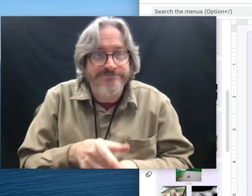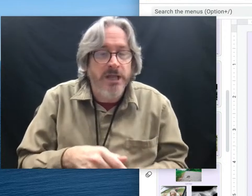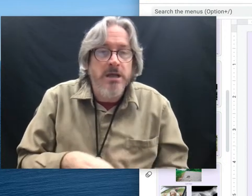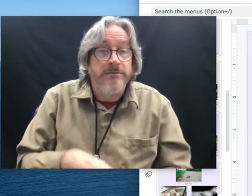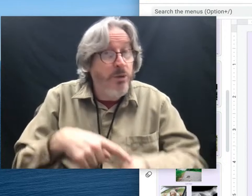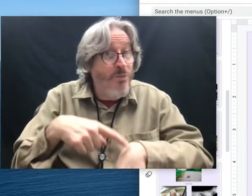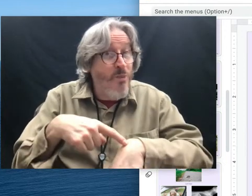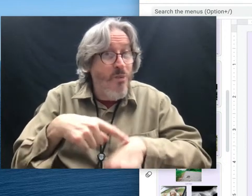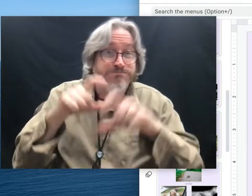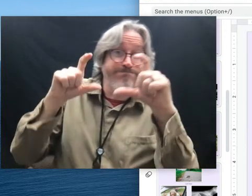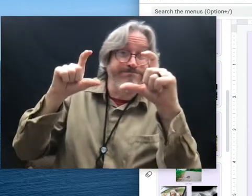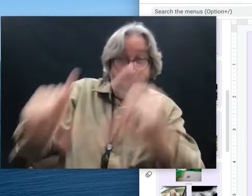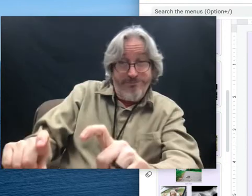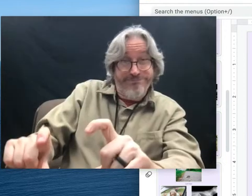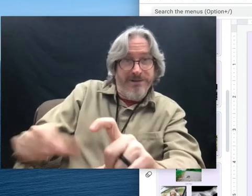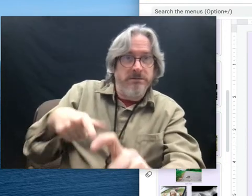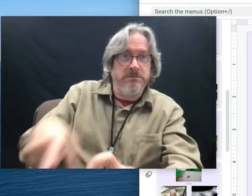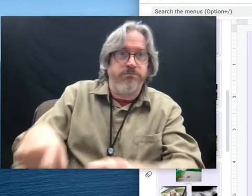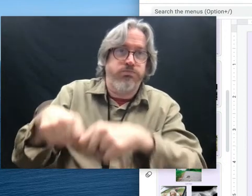watch.